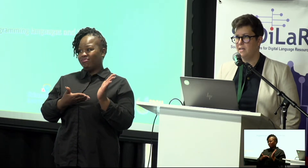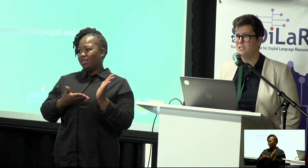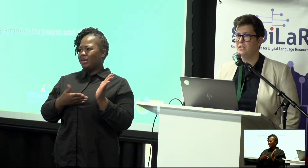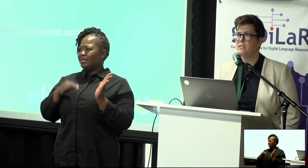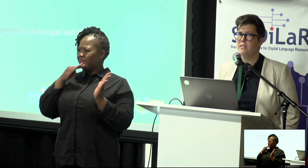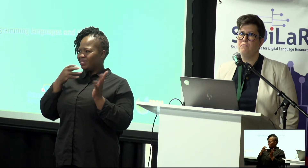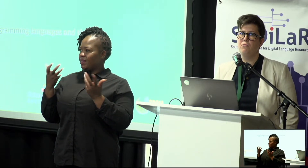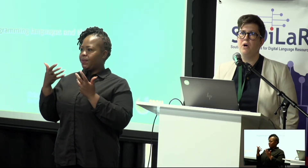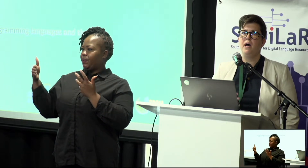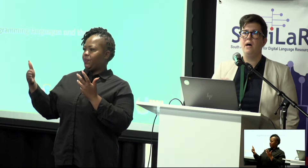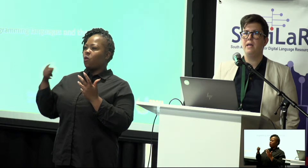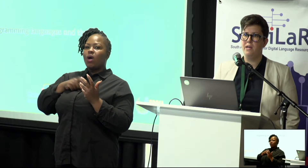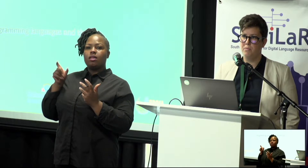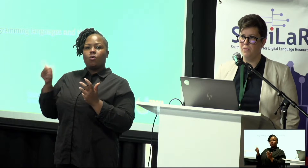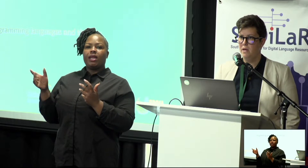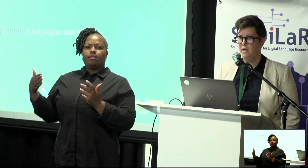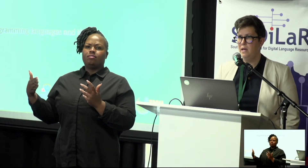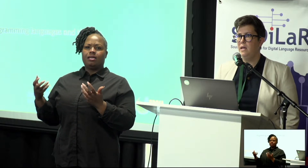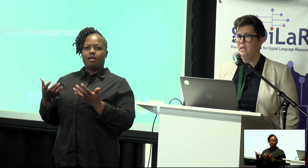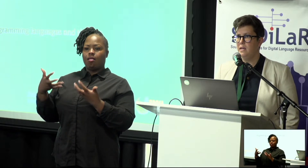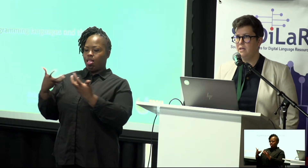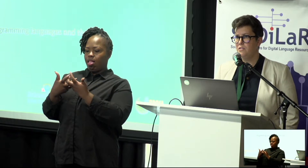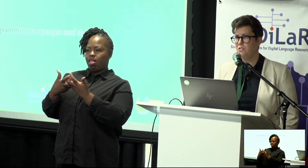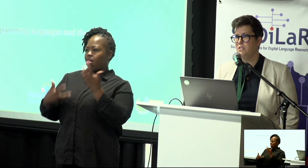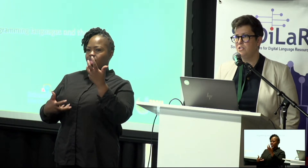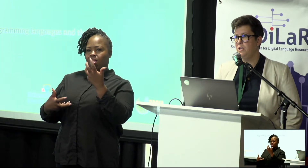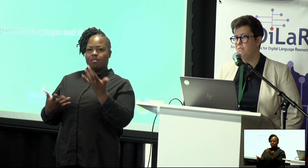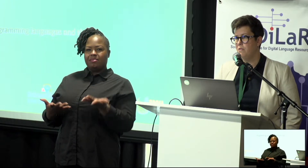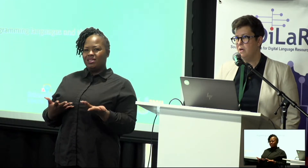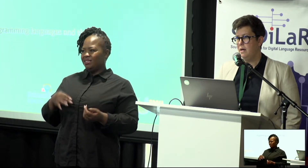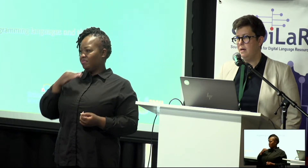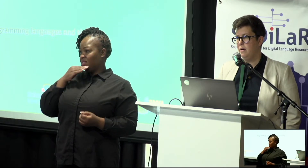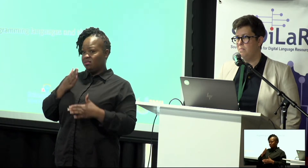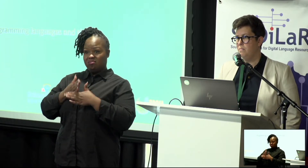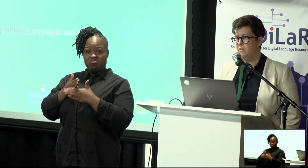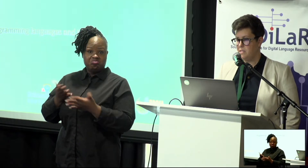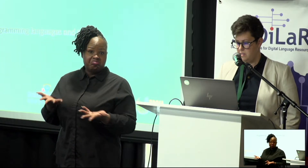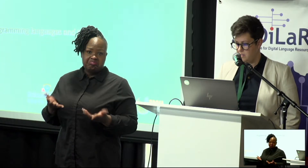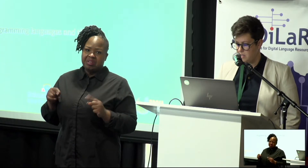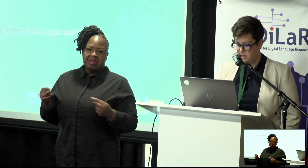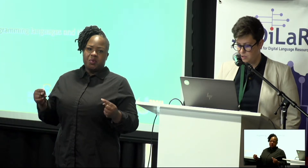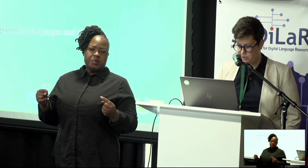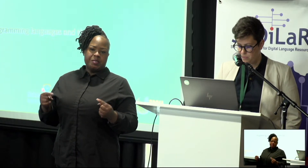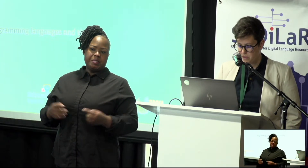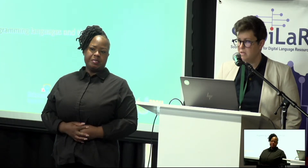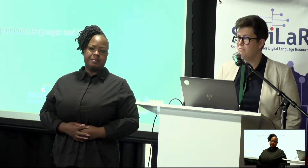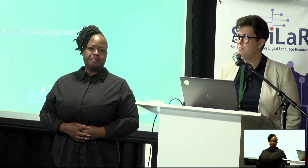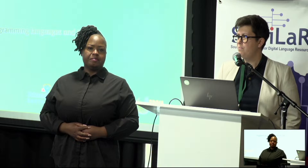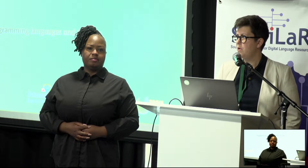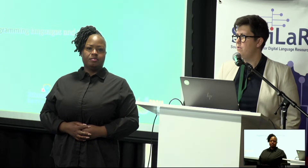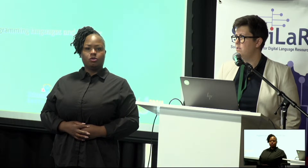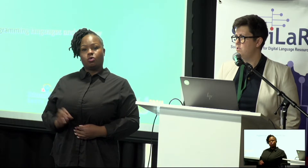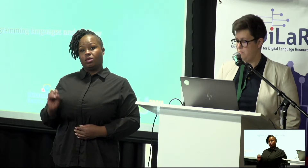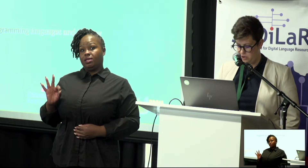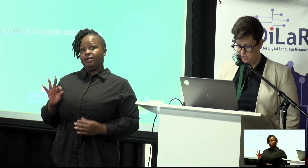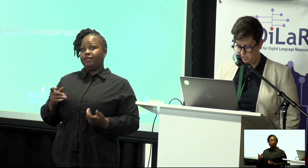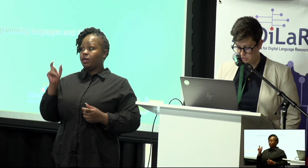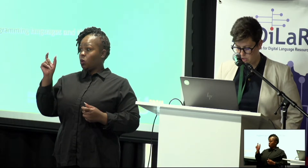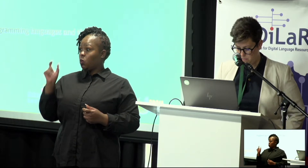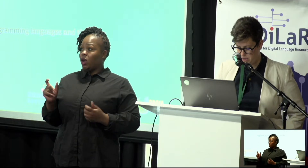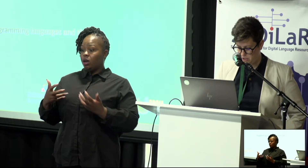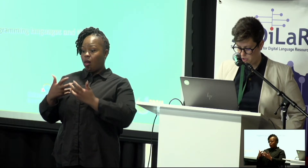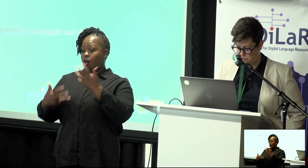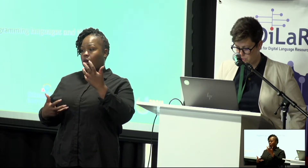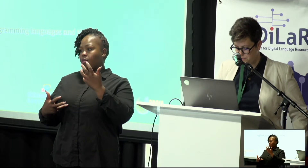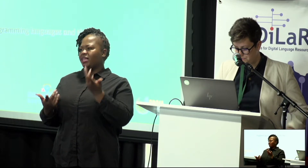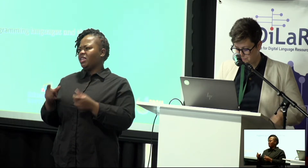specific legislation and is therefore unable in any case to achieve the stated purpose if the correct terminology